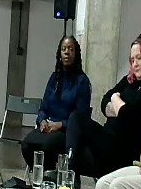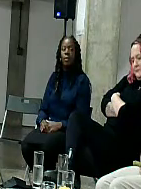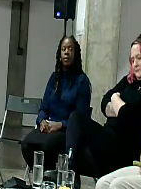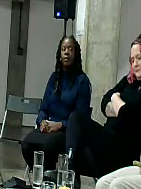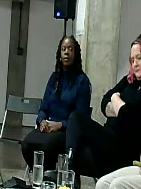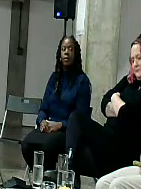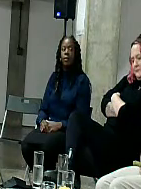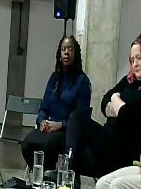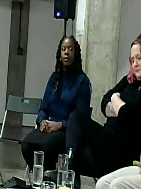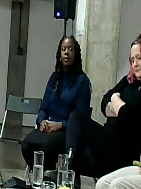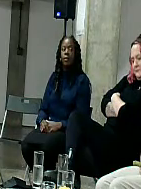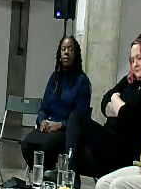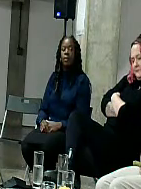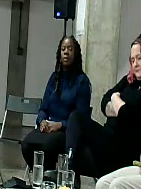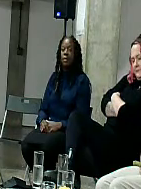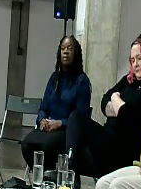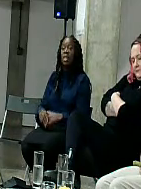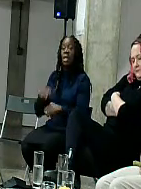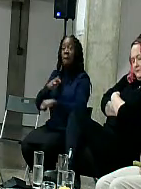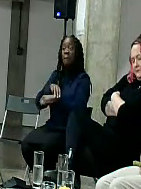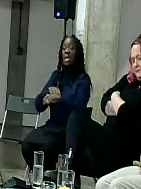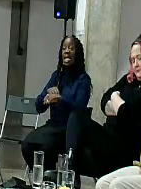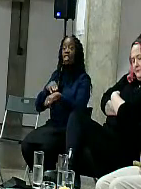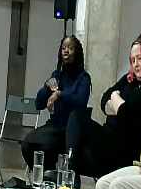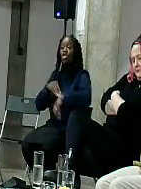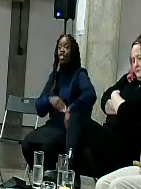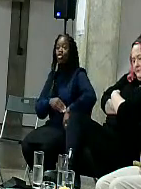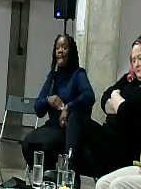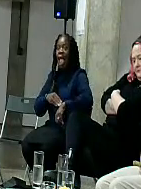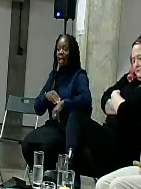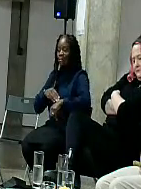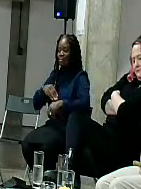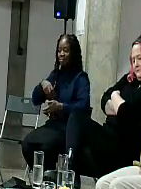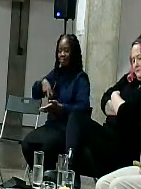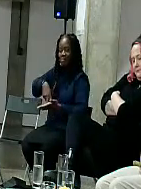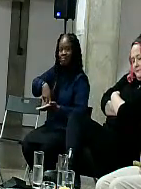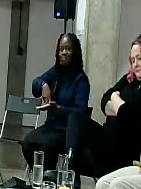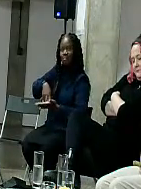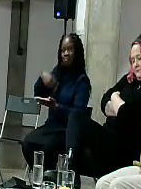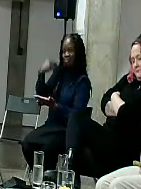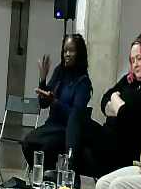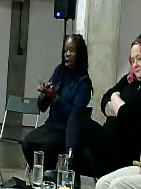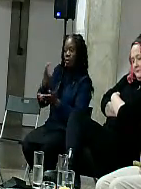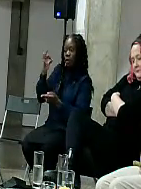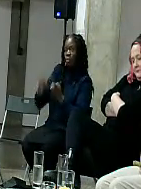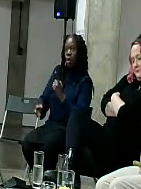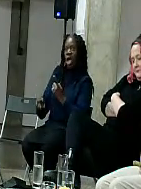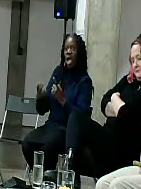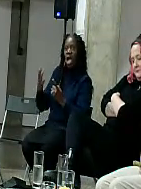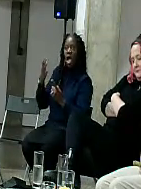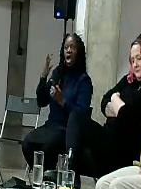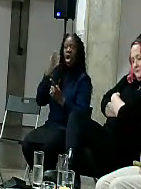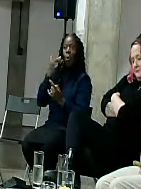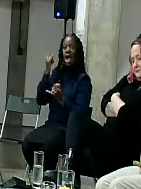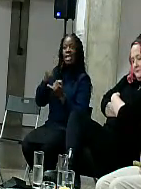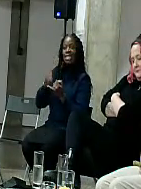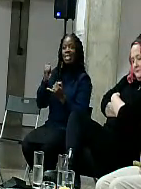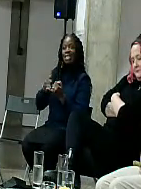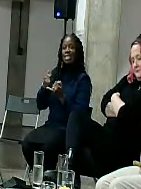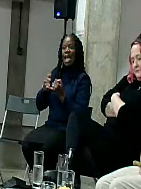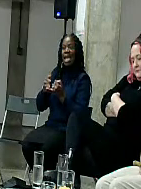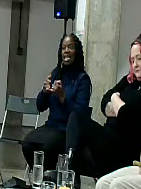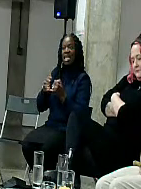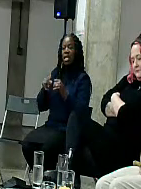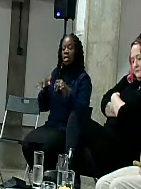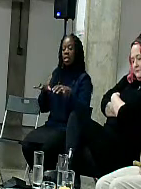until he went limp, and in their wisdom, the police thought he was pretending, he was faking